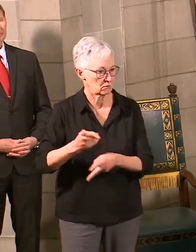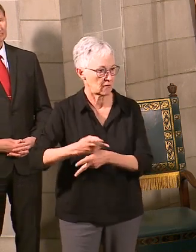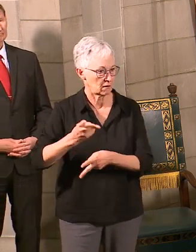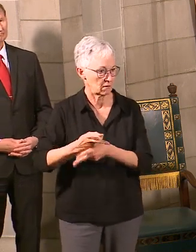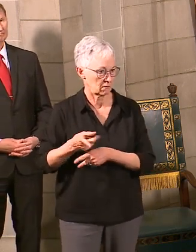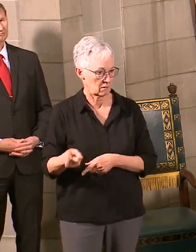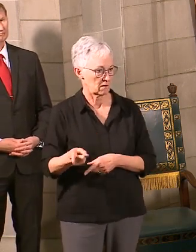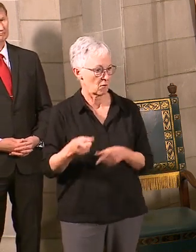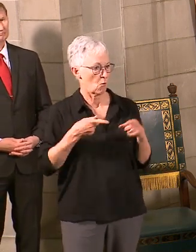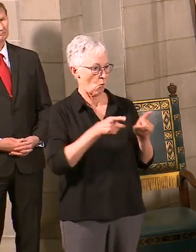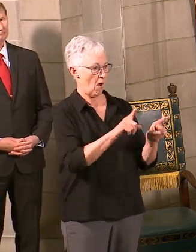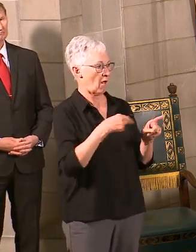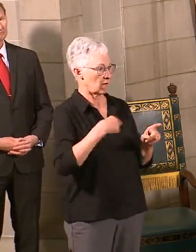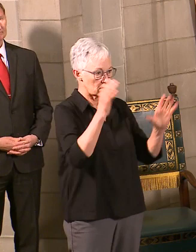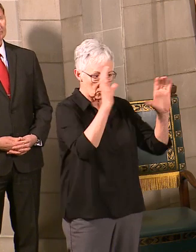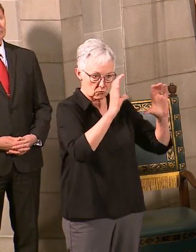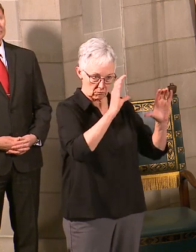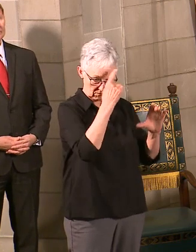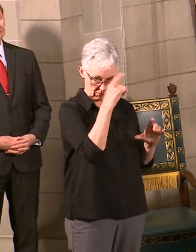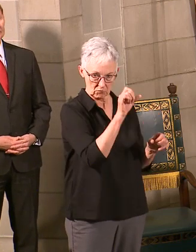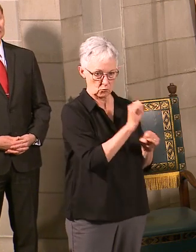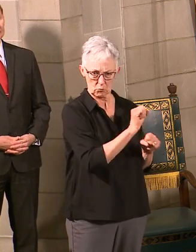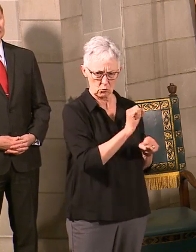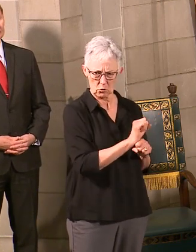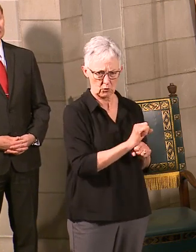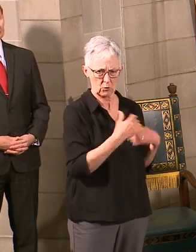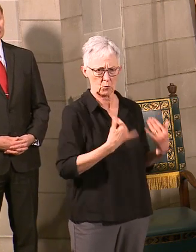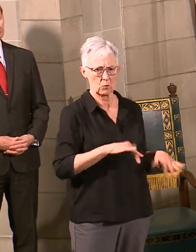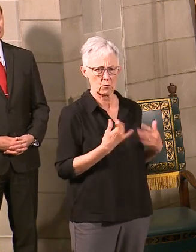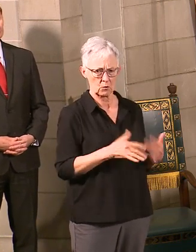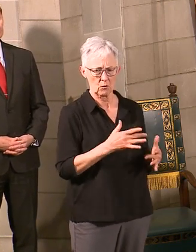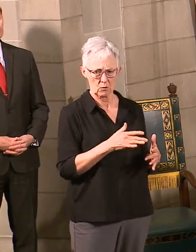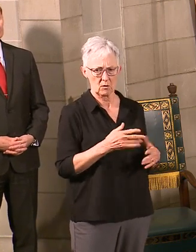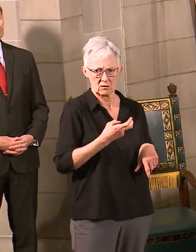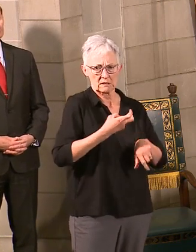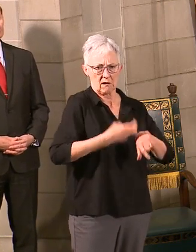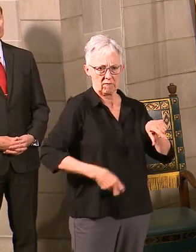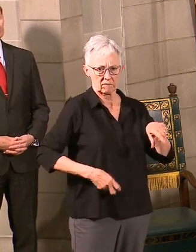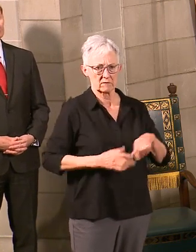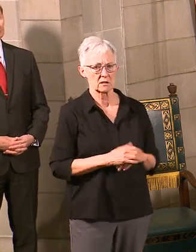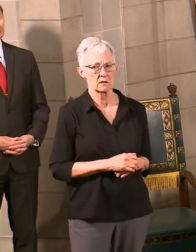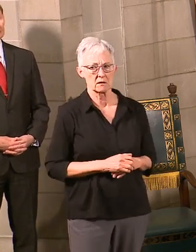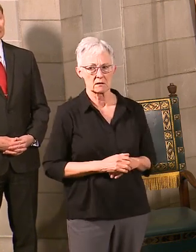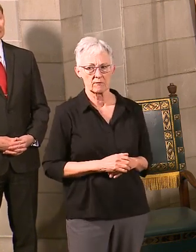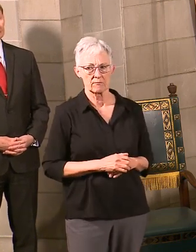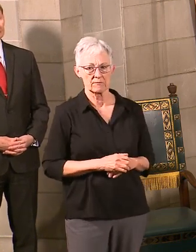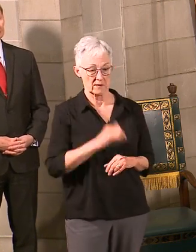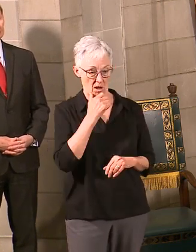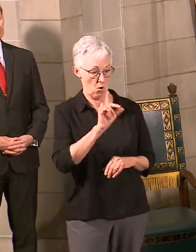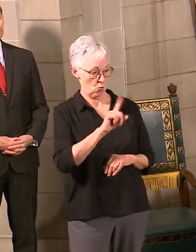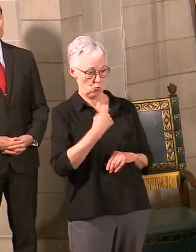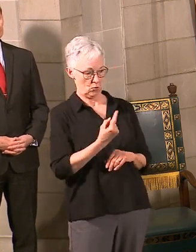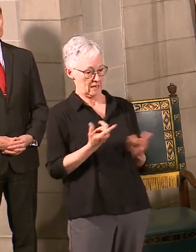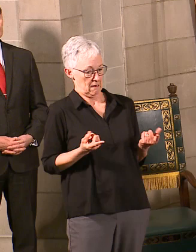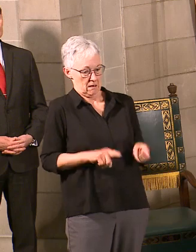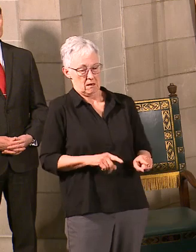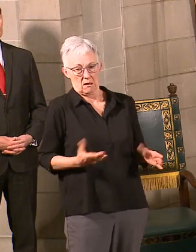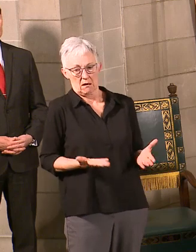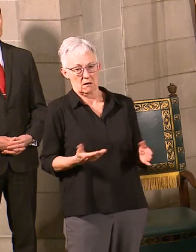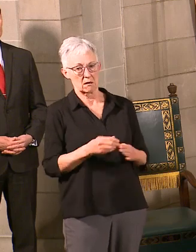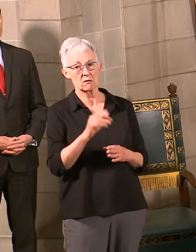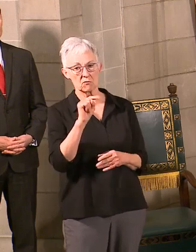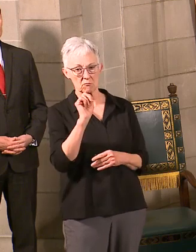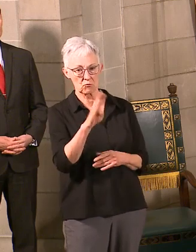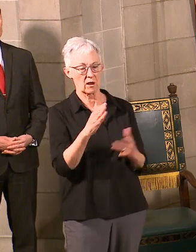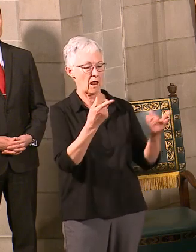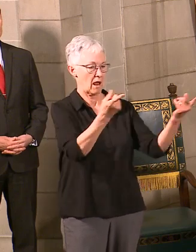families. The problem is not unique to Nebraska. The nation as a whole is grappling with the loss and closure of child care programs in every